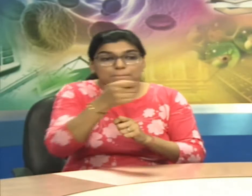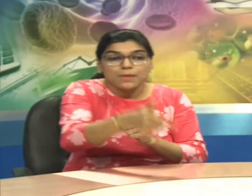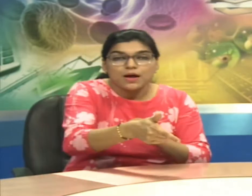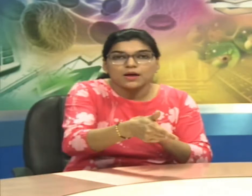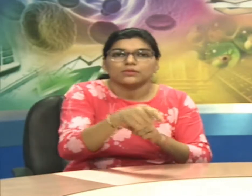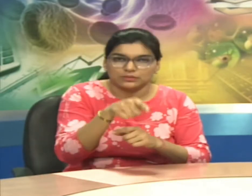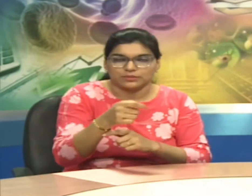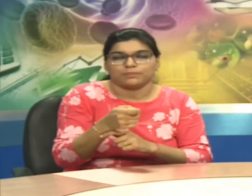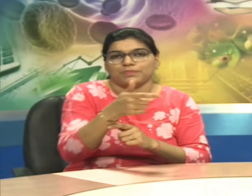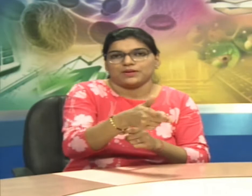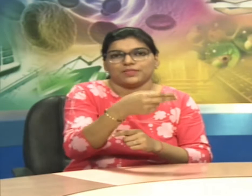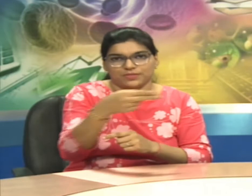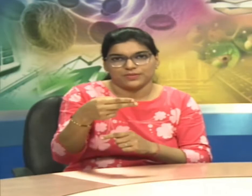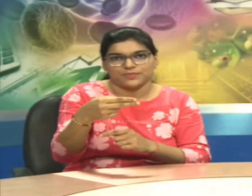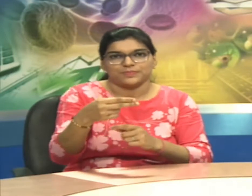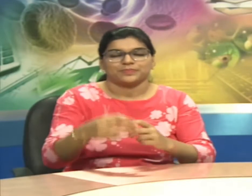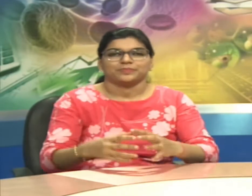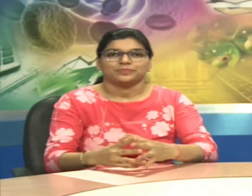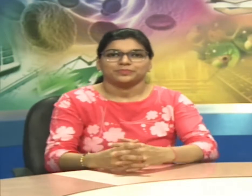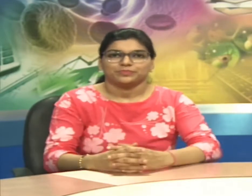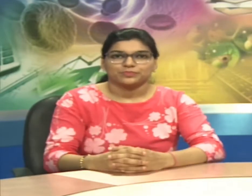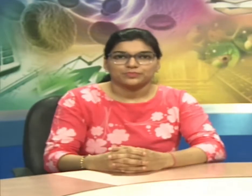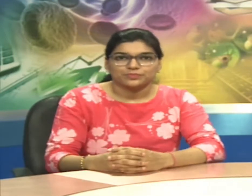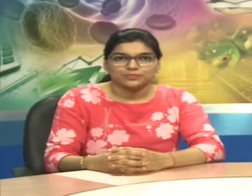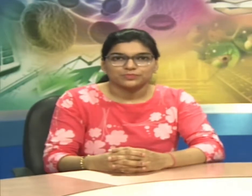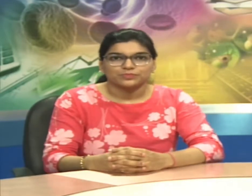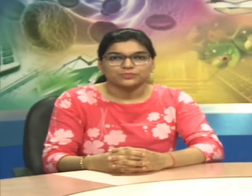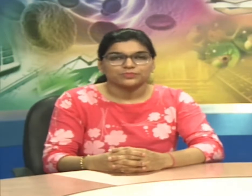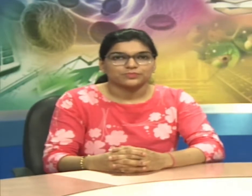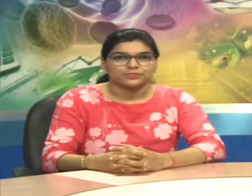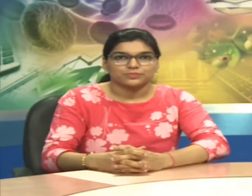For example, I have bought something from market, I have to give them money.